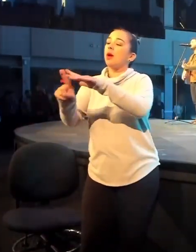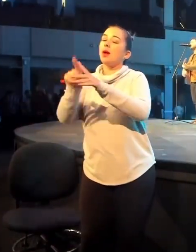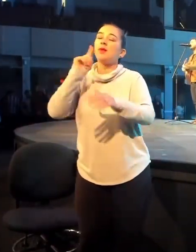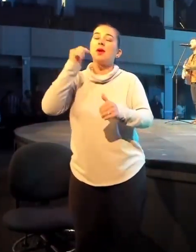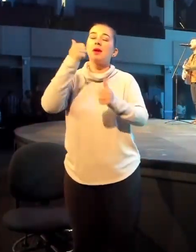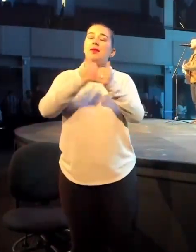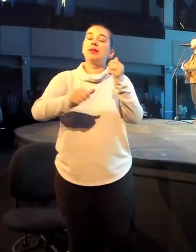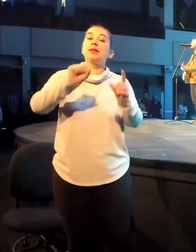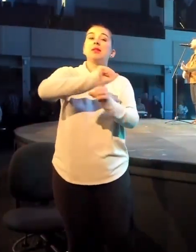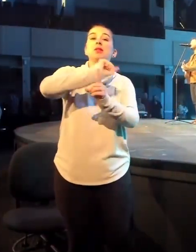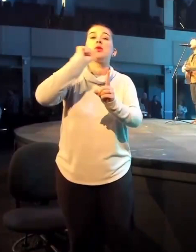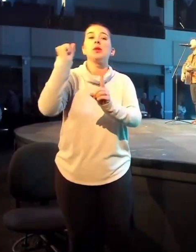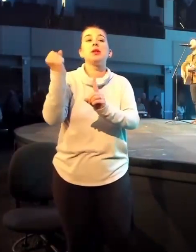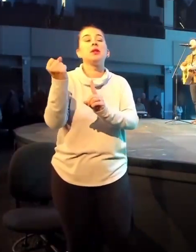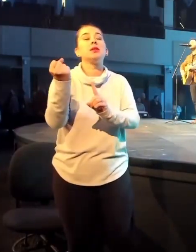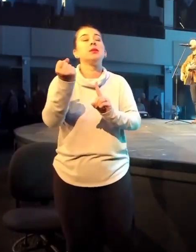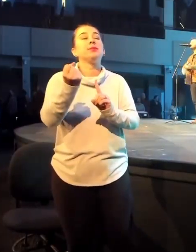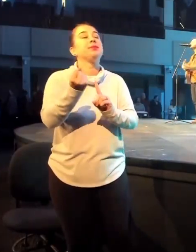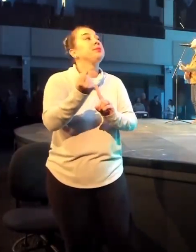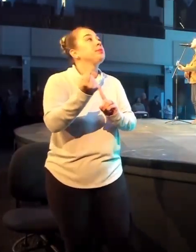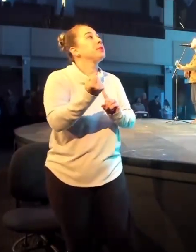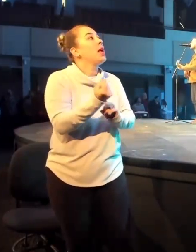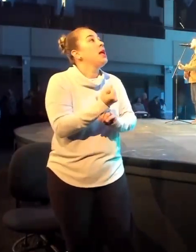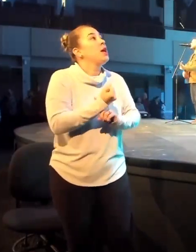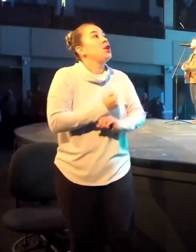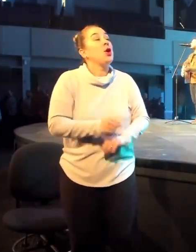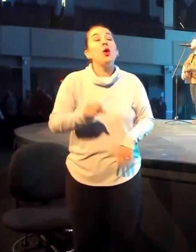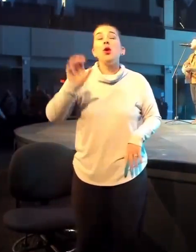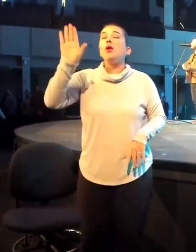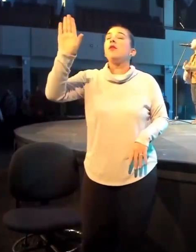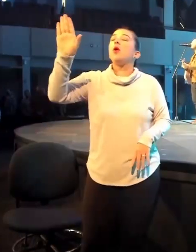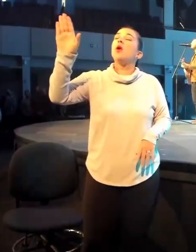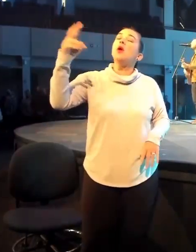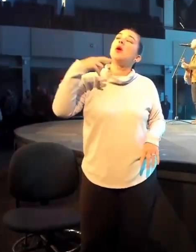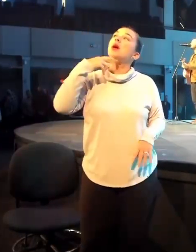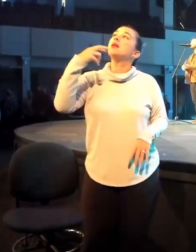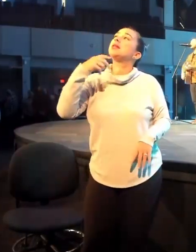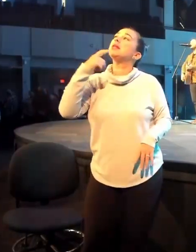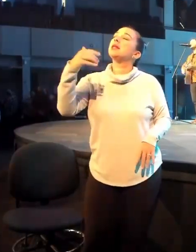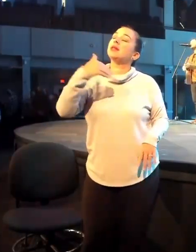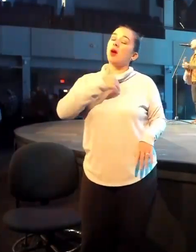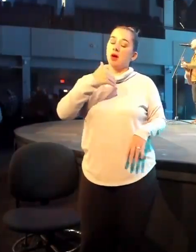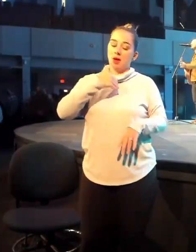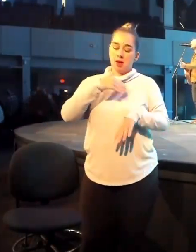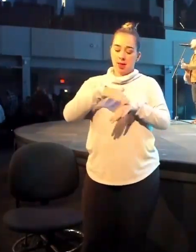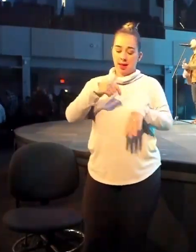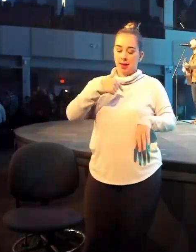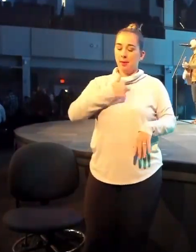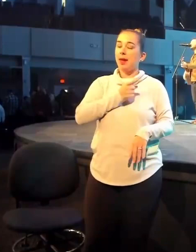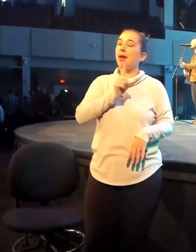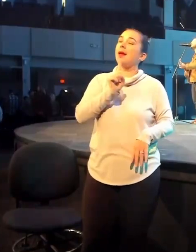the tomb of every Lazarus. Your voice